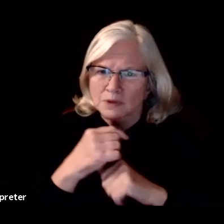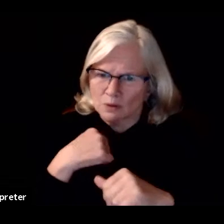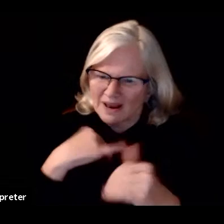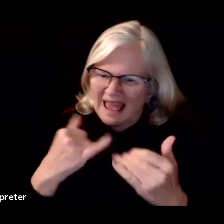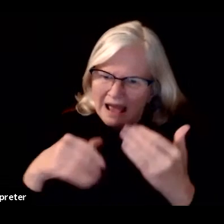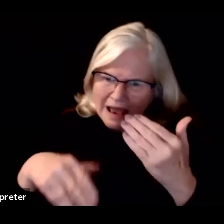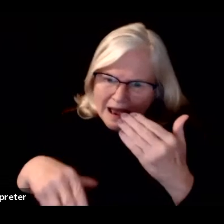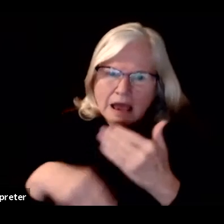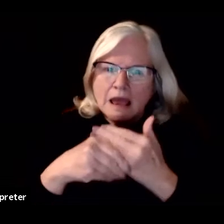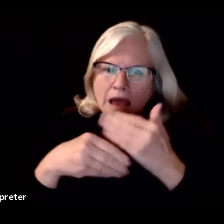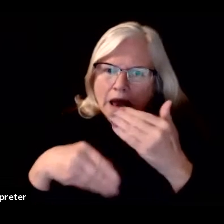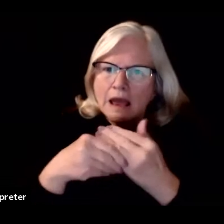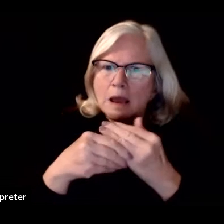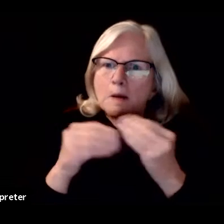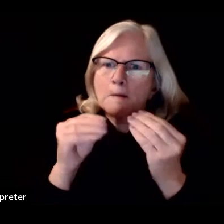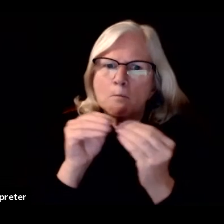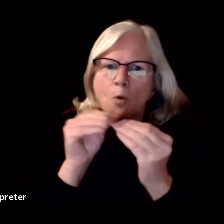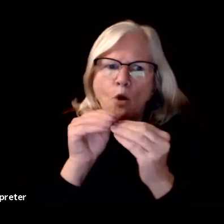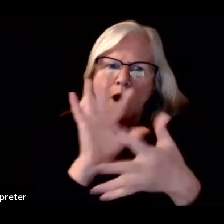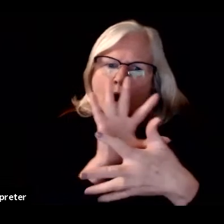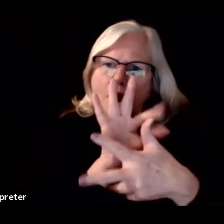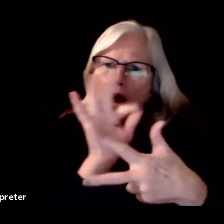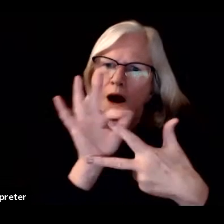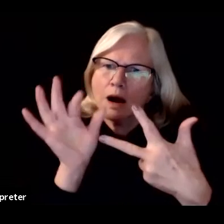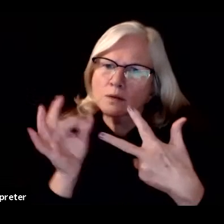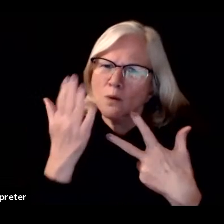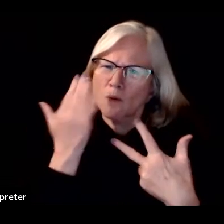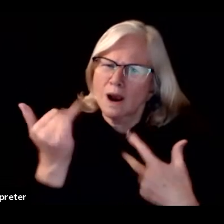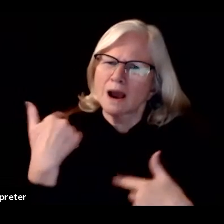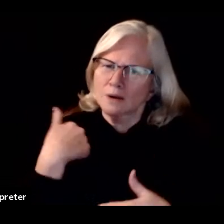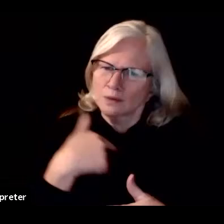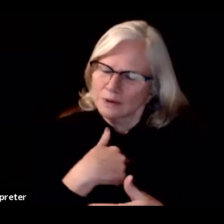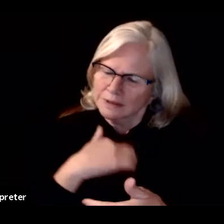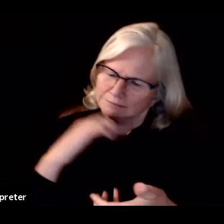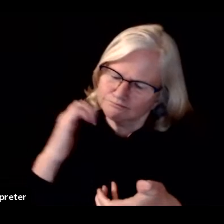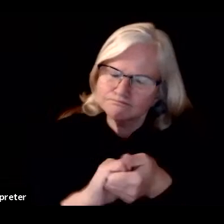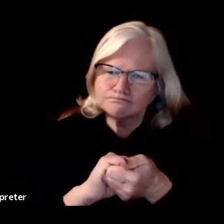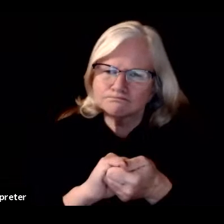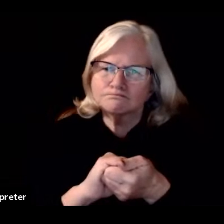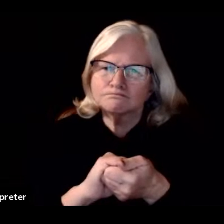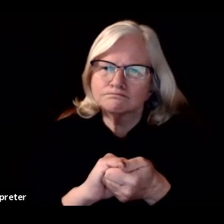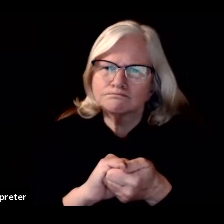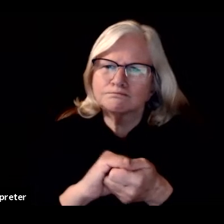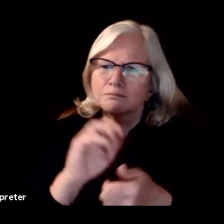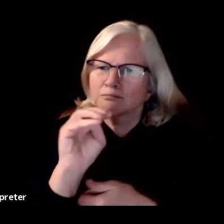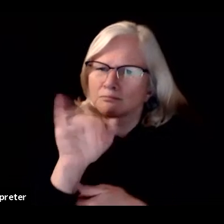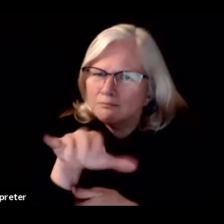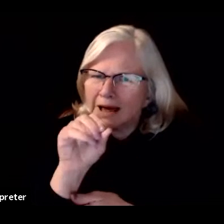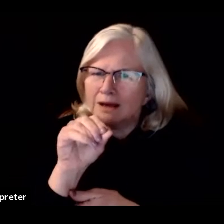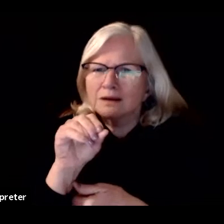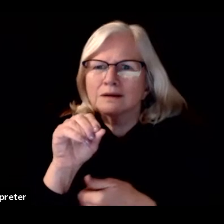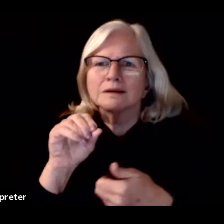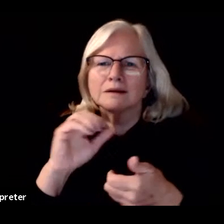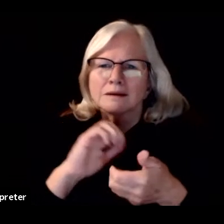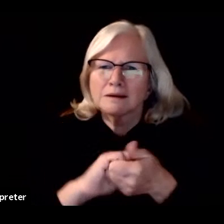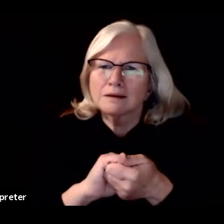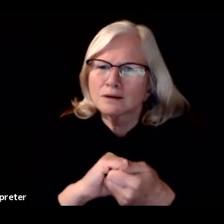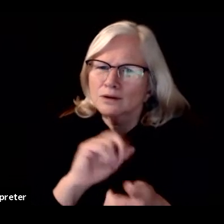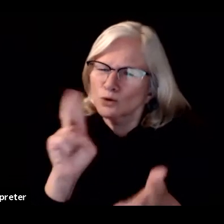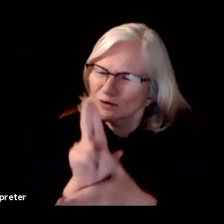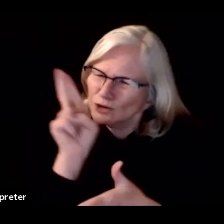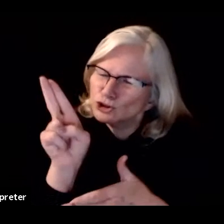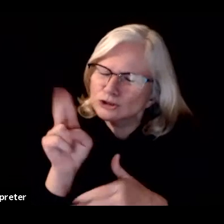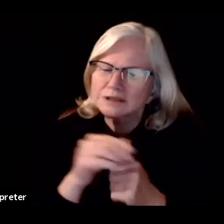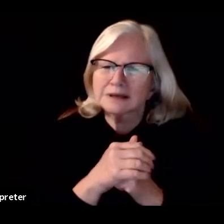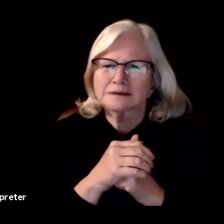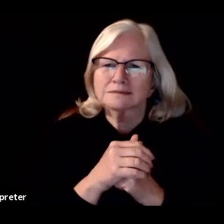systems, again, Mayo, the university, as well as our new partners, Vault and IDX. And due to all of this testing, people are